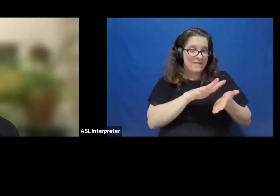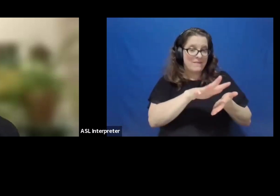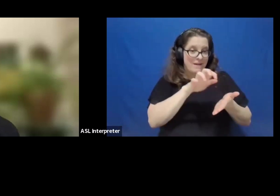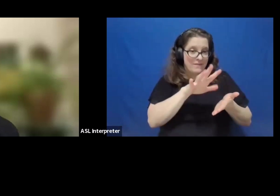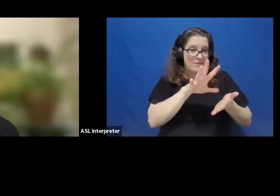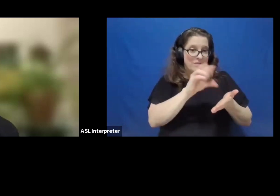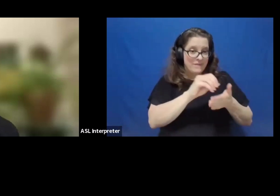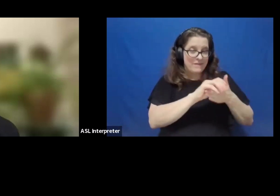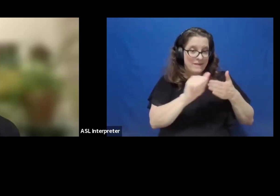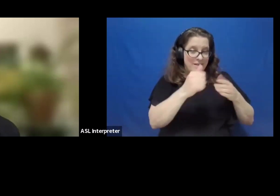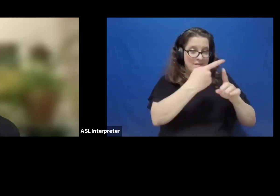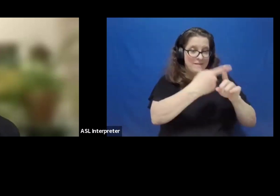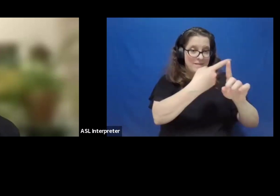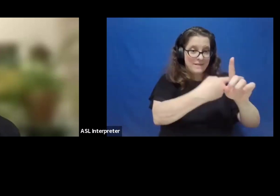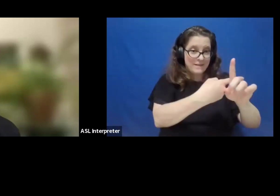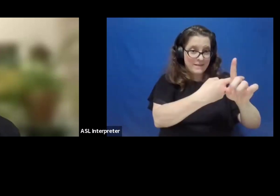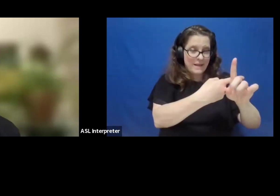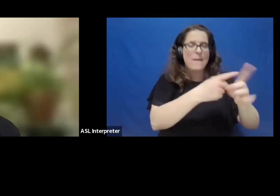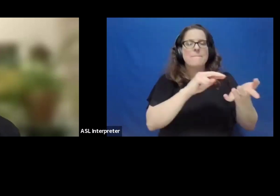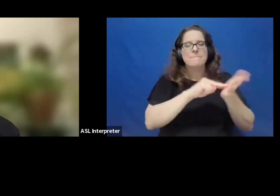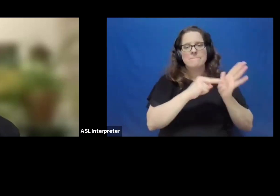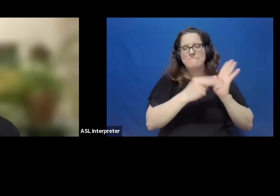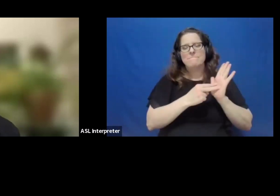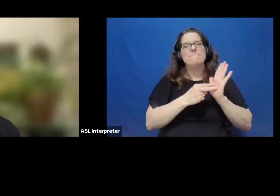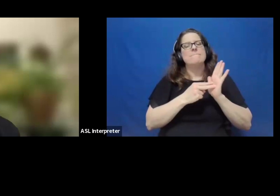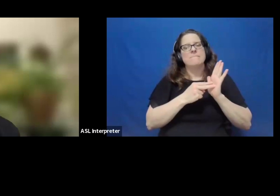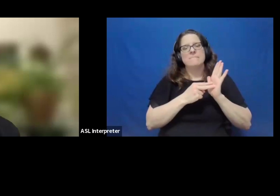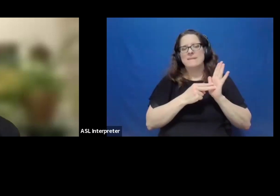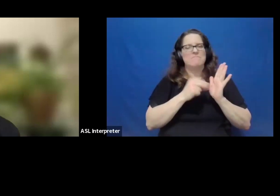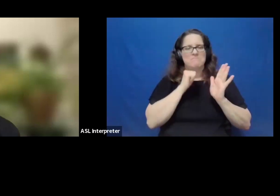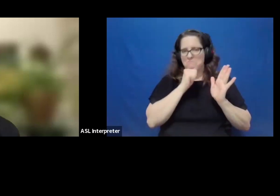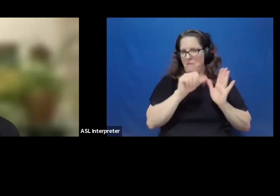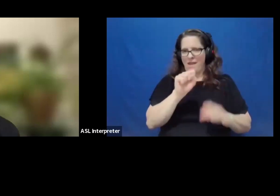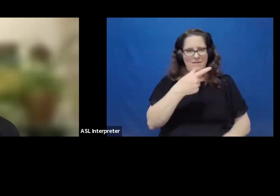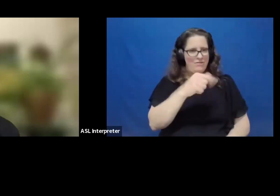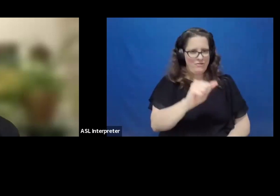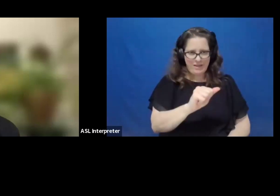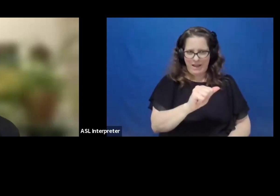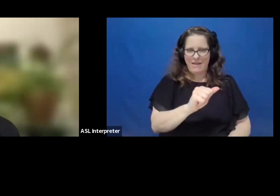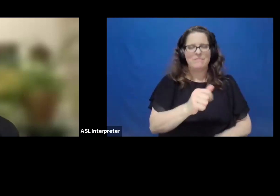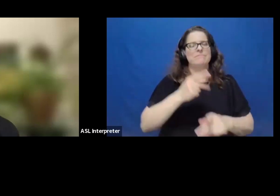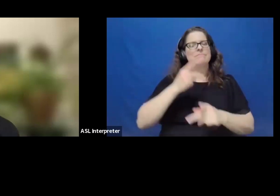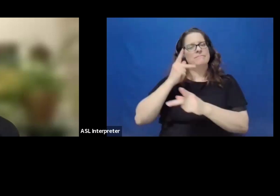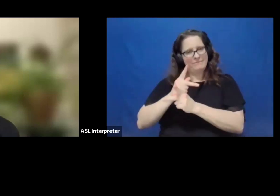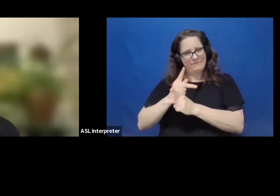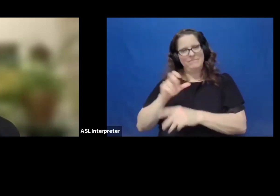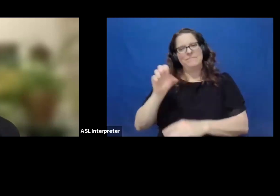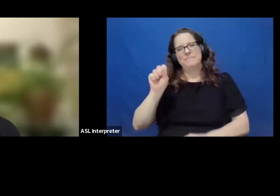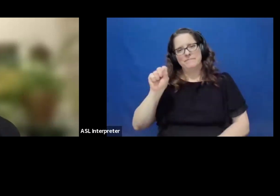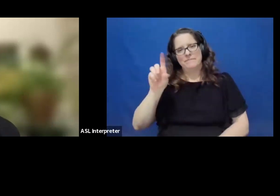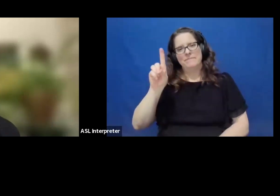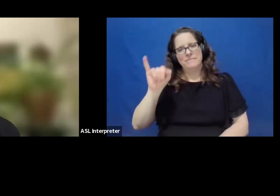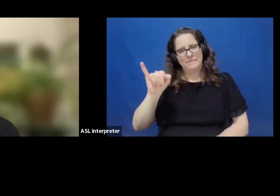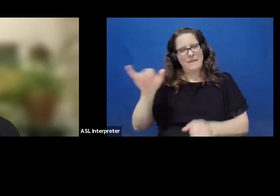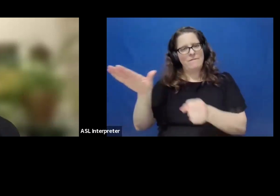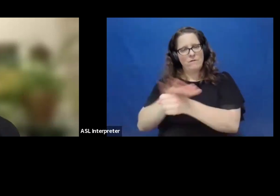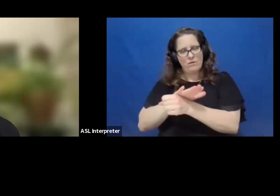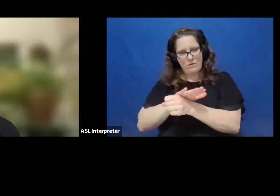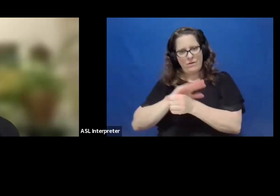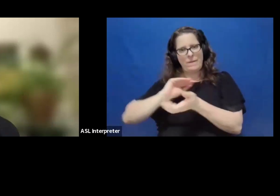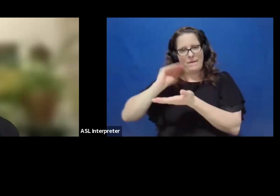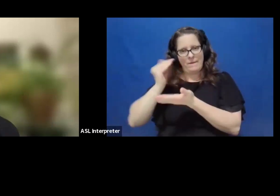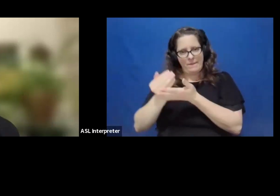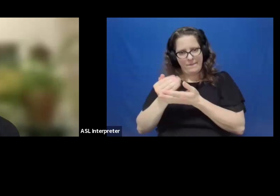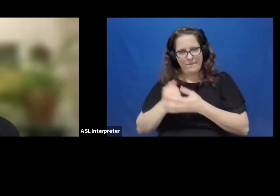$1,550 a month, then the person will not be doing SGA and will still keep the full